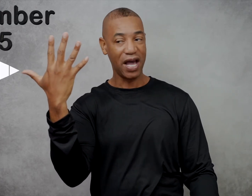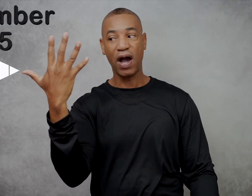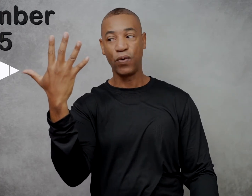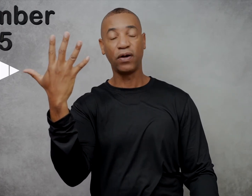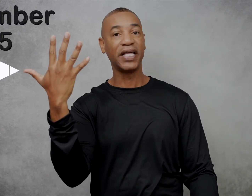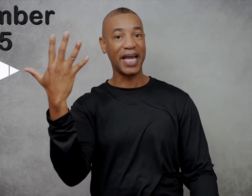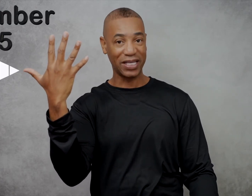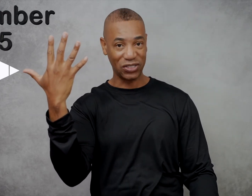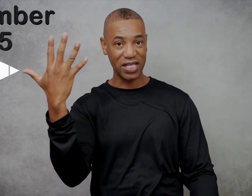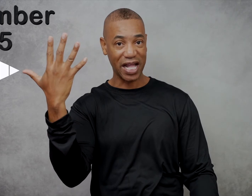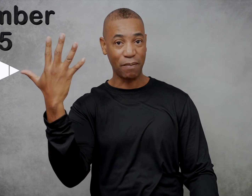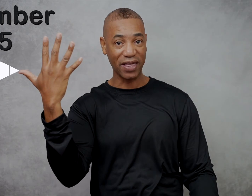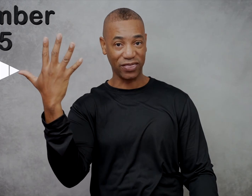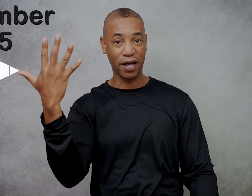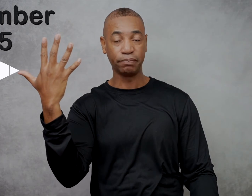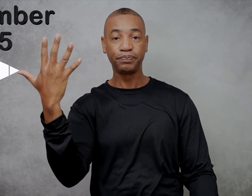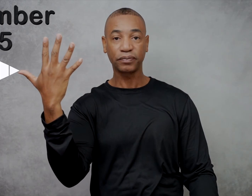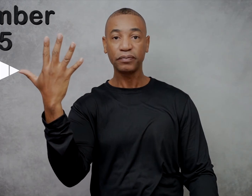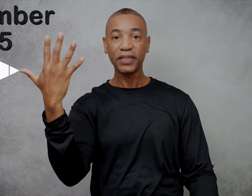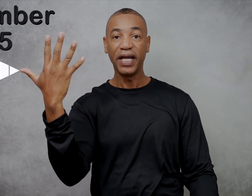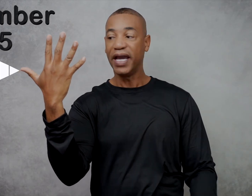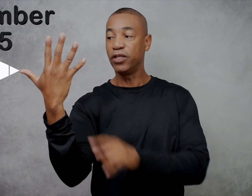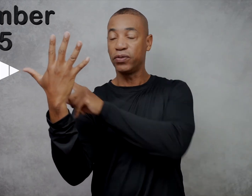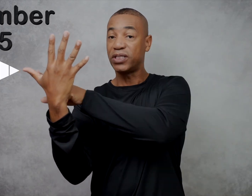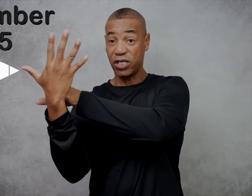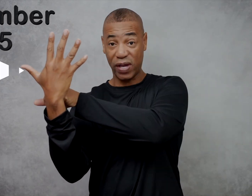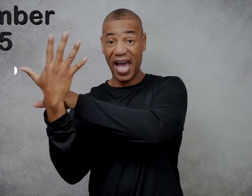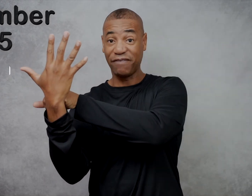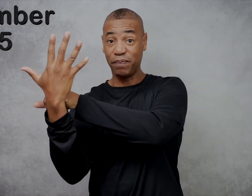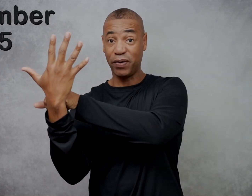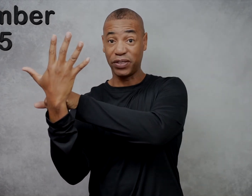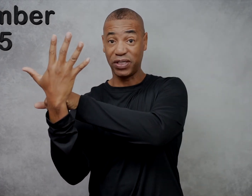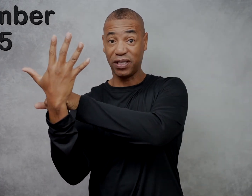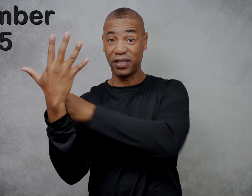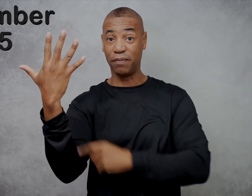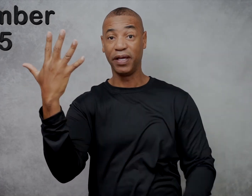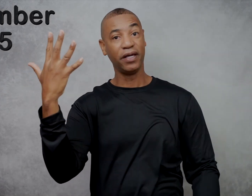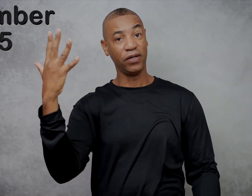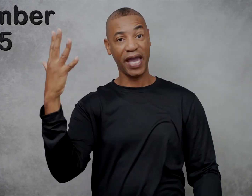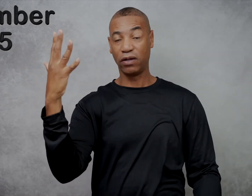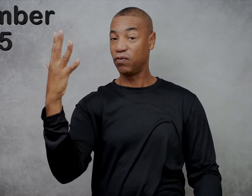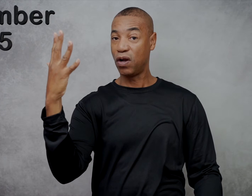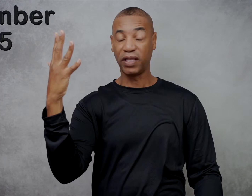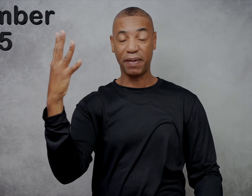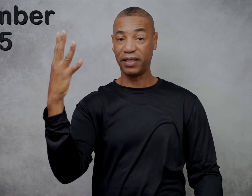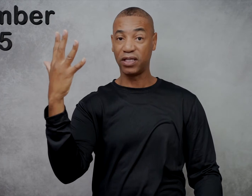I went on and I extended out my thumb. And notice that you have to be able to see the thumb. If you angled it wrong, they might think it's a